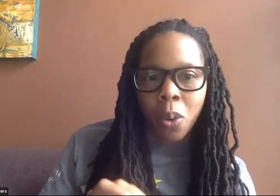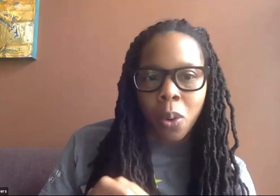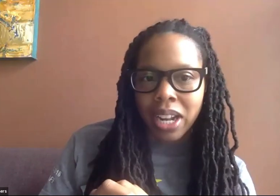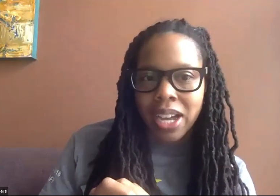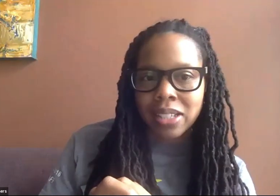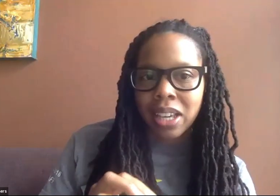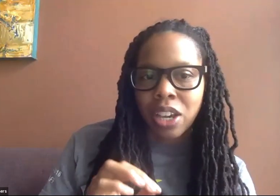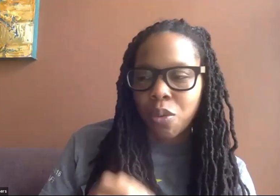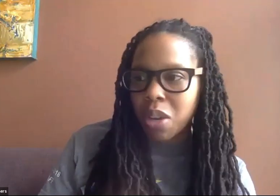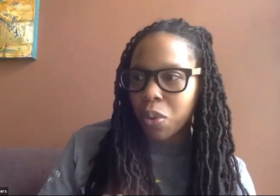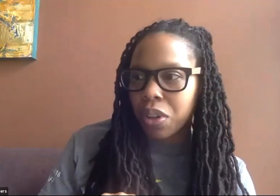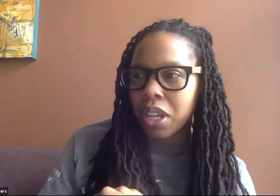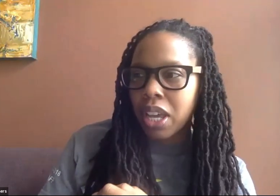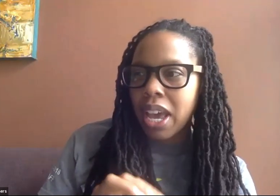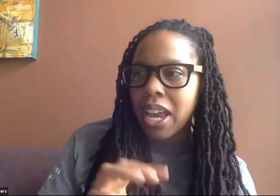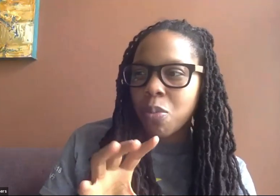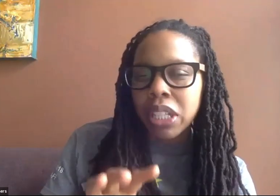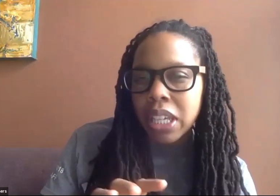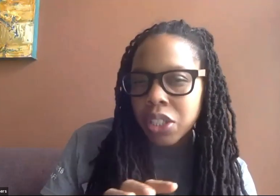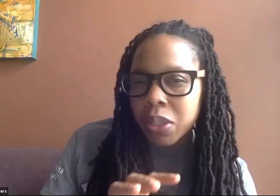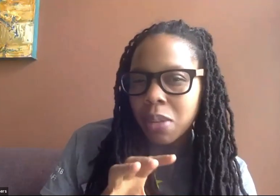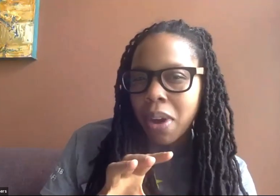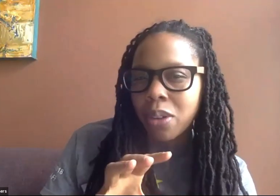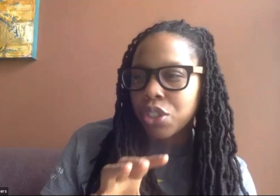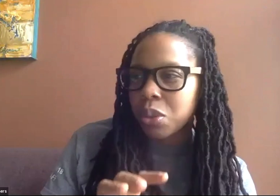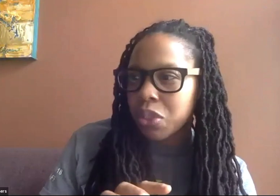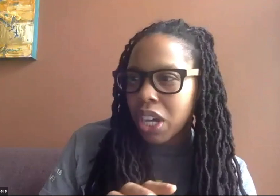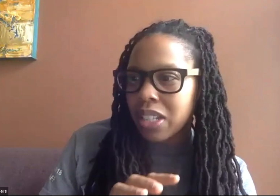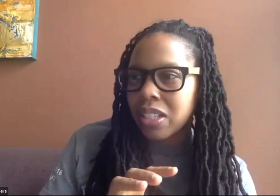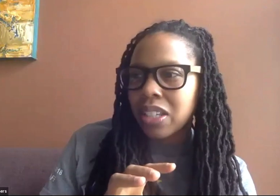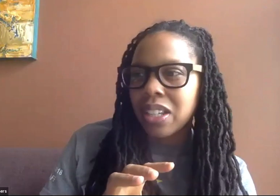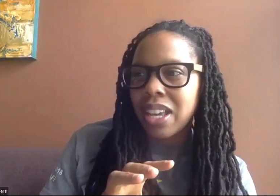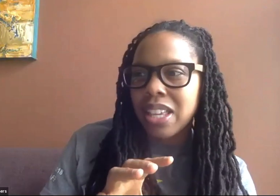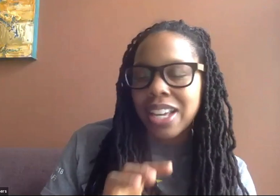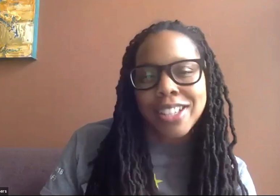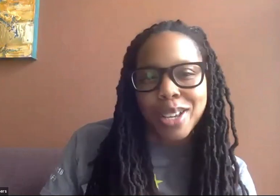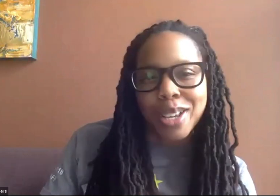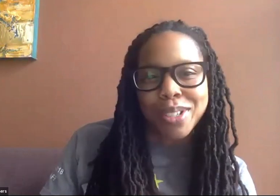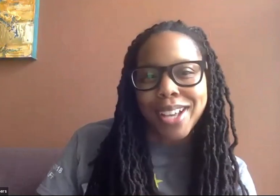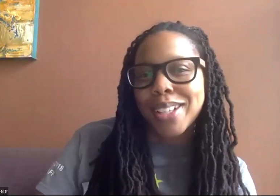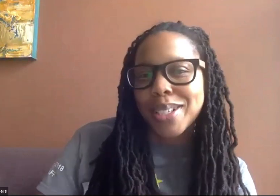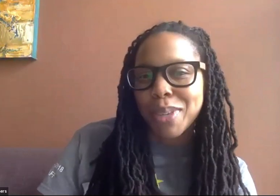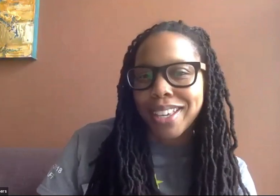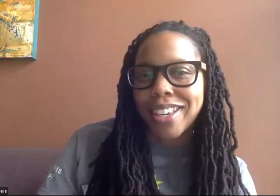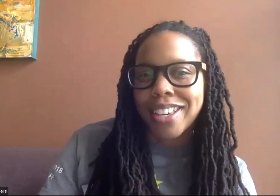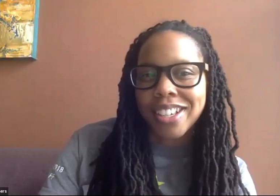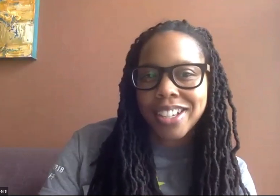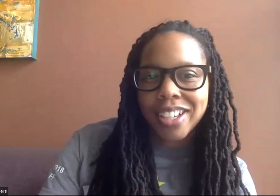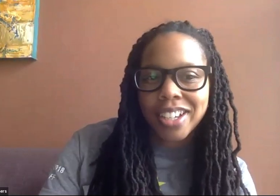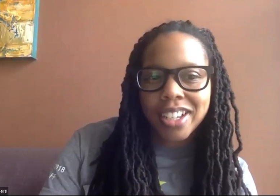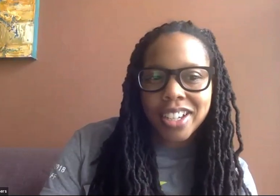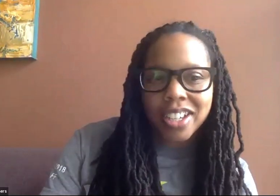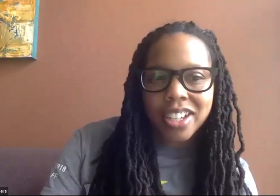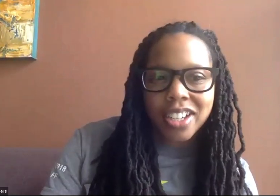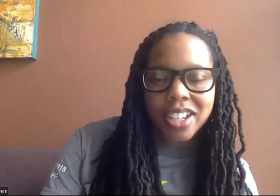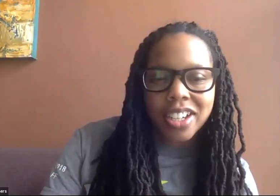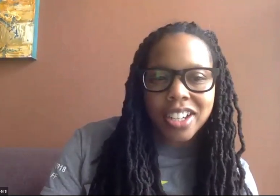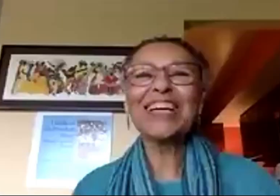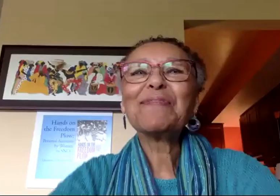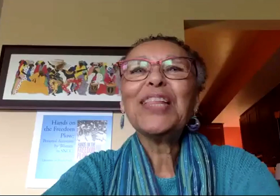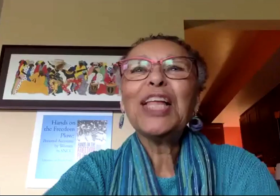already organizing in Greenwood. And I'm really interested about June Johnson and the incident with Silas McGee.